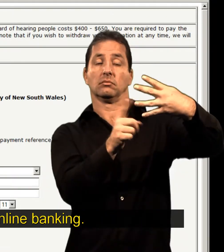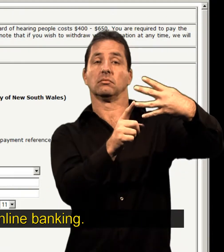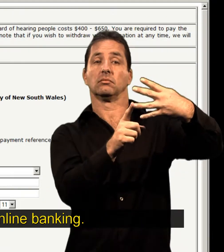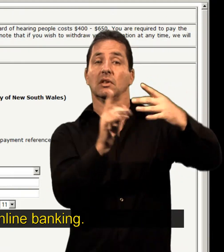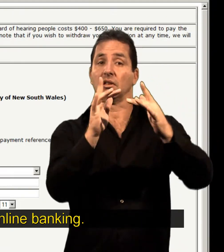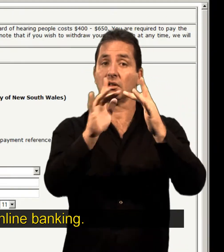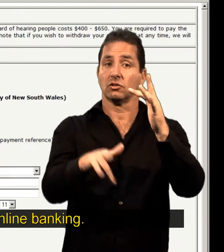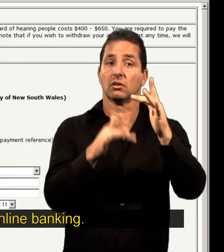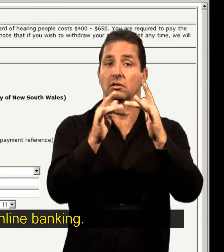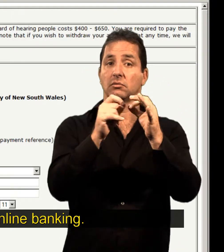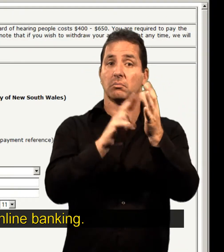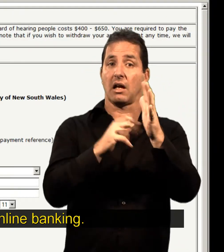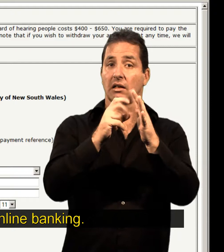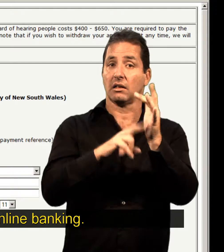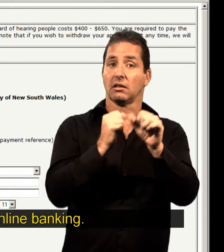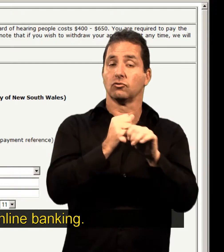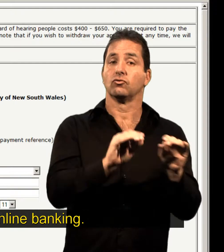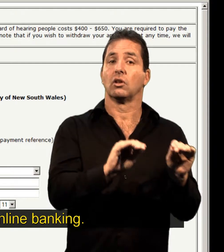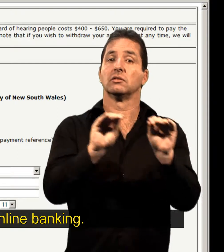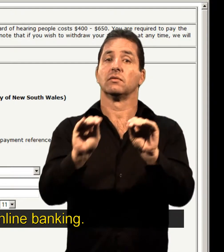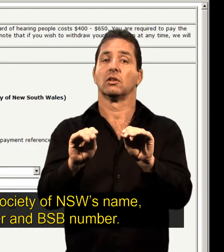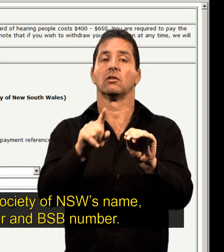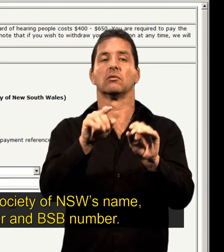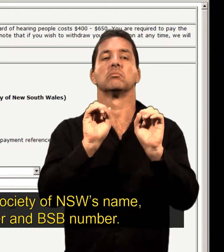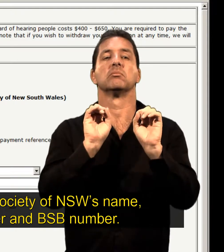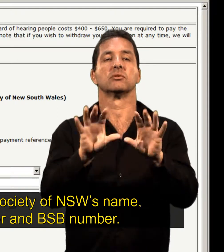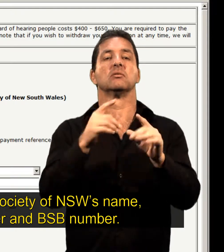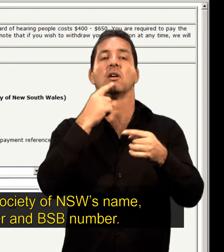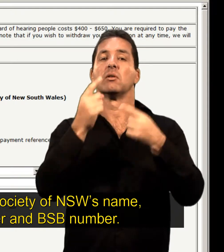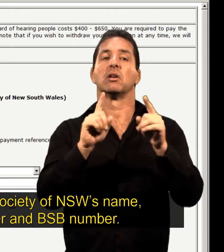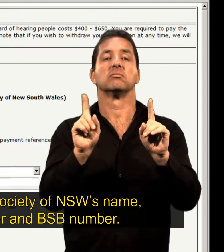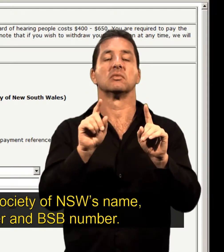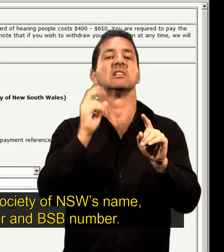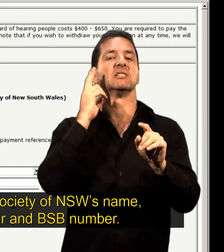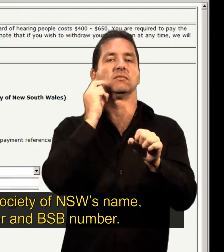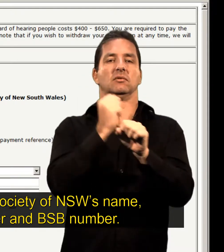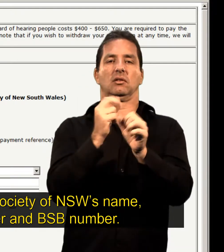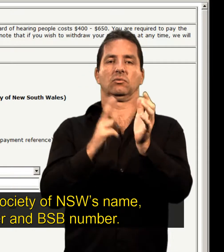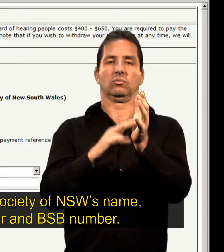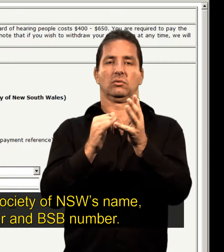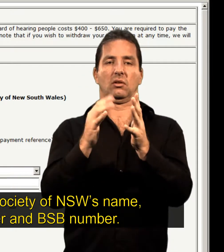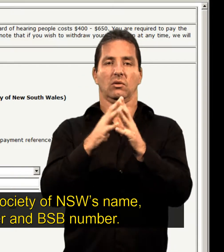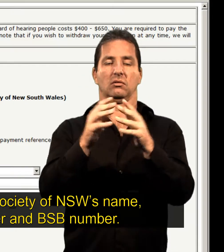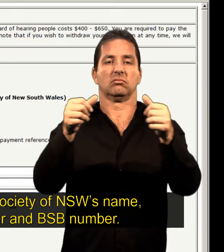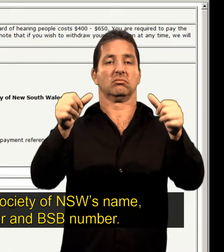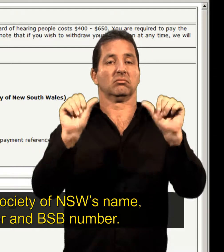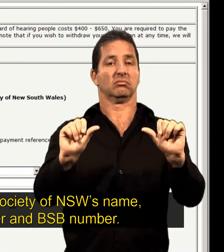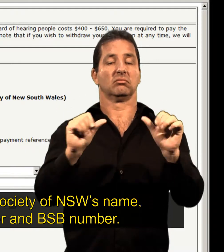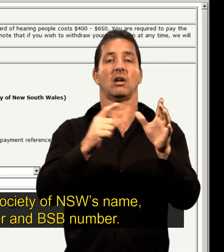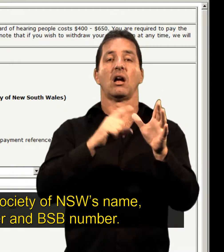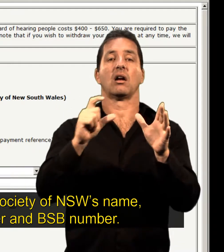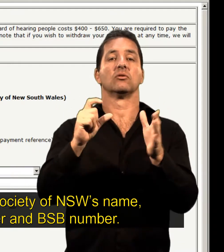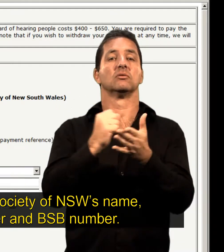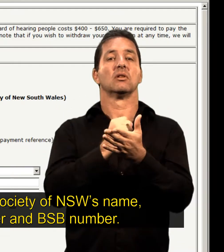Pay via online banking. Include the Deaf Society of New South Wales name, account number